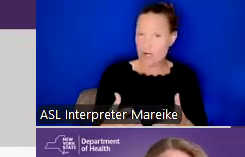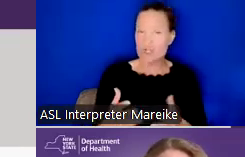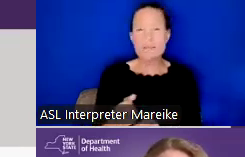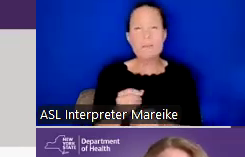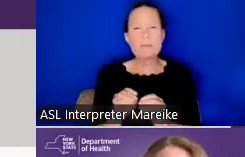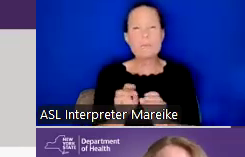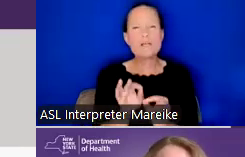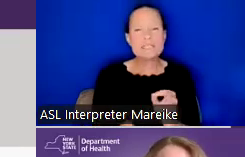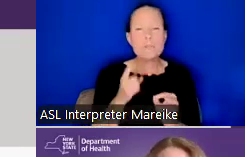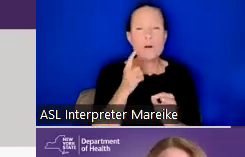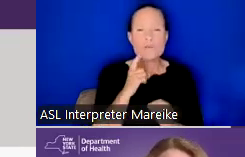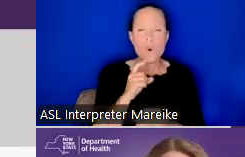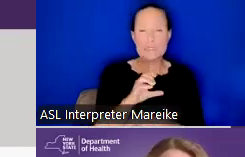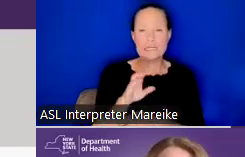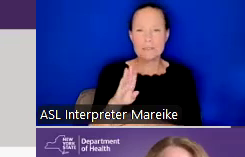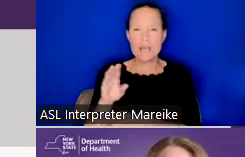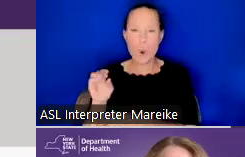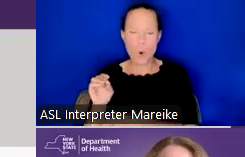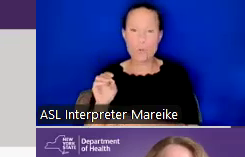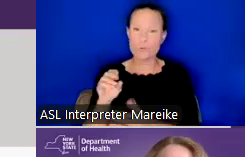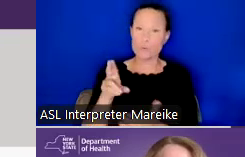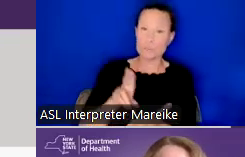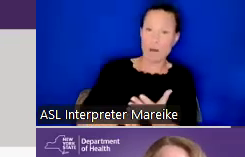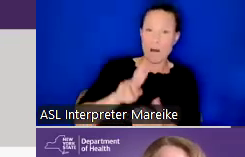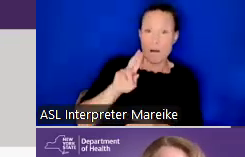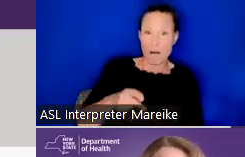for community-based organizations just to sign up for the network